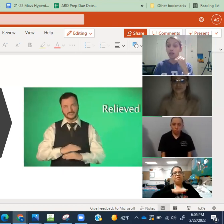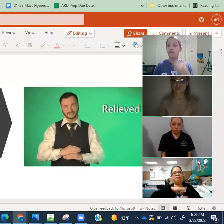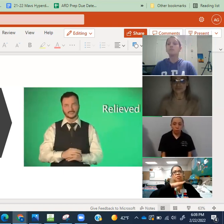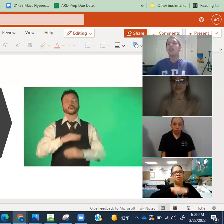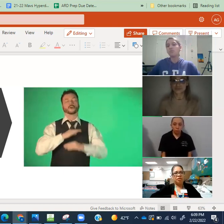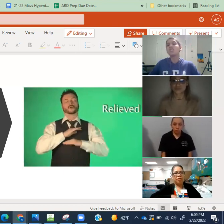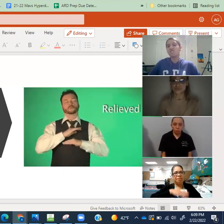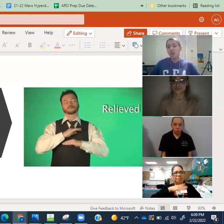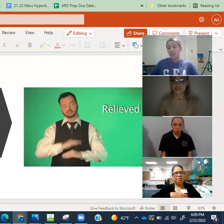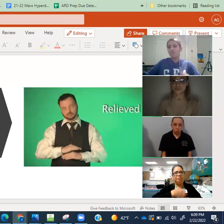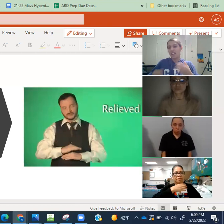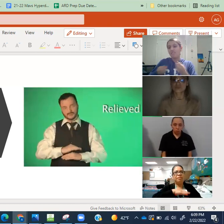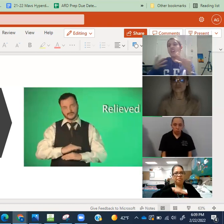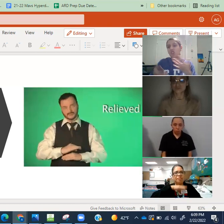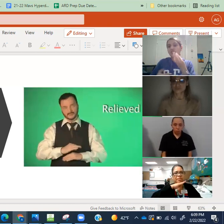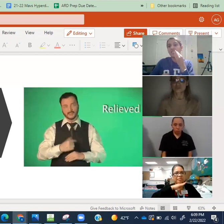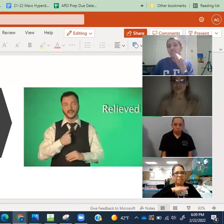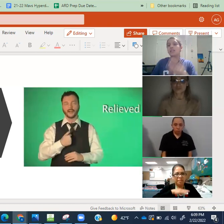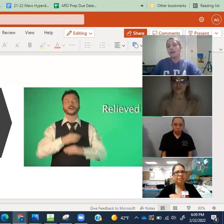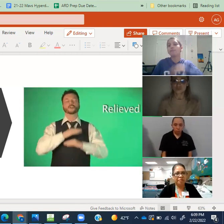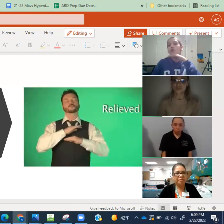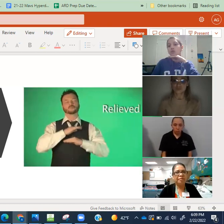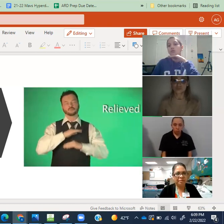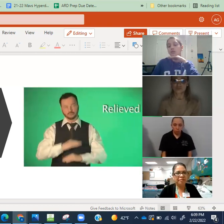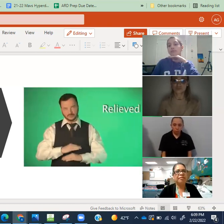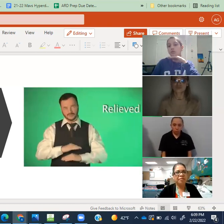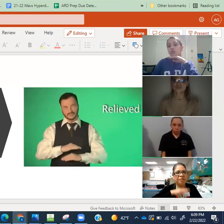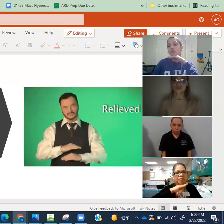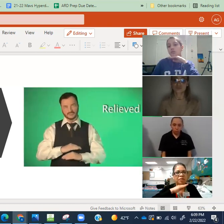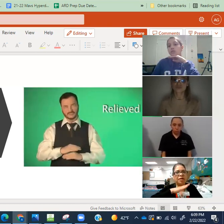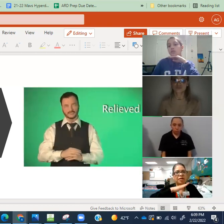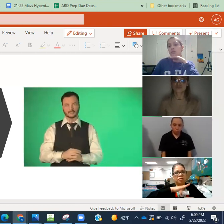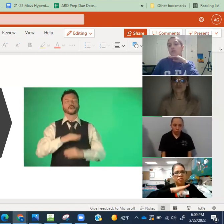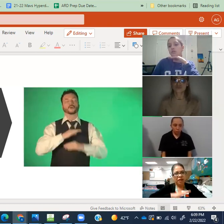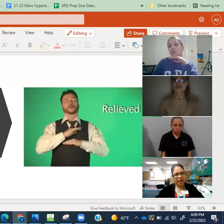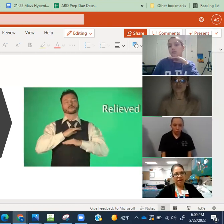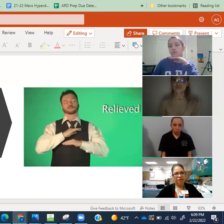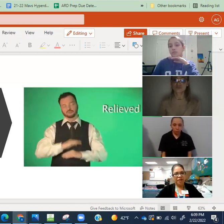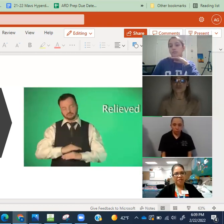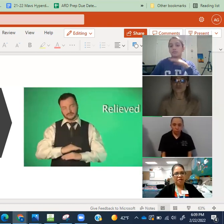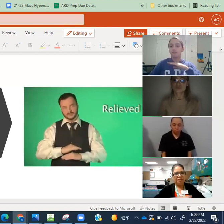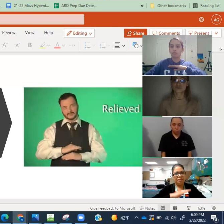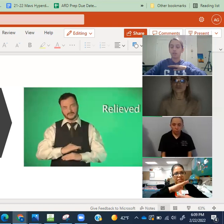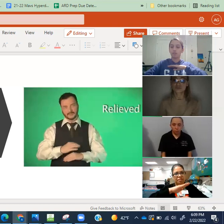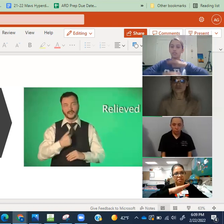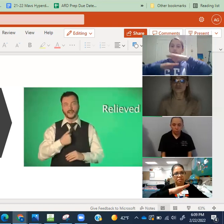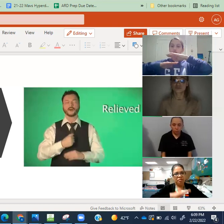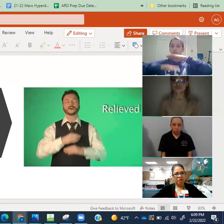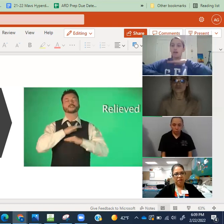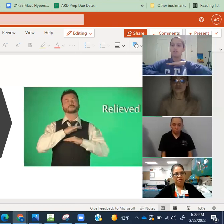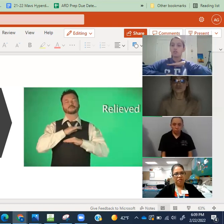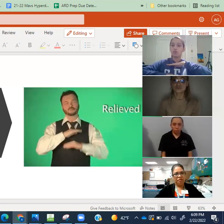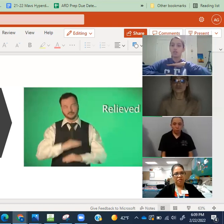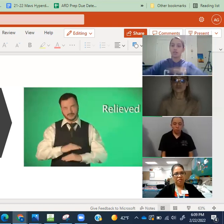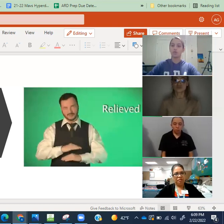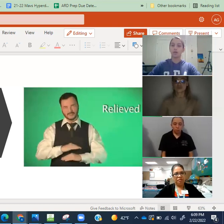stuffed like full. You know, I'm like, I've had a lot to eat. I'm full. full. So relief is down. Relieved is